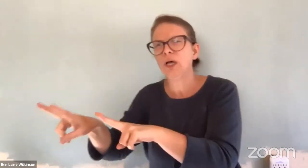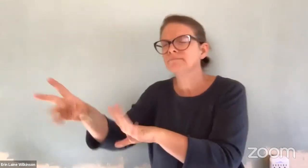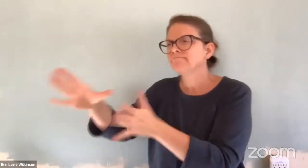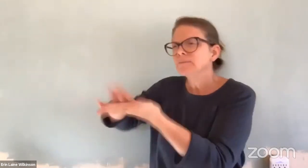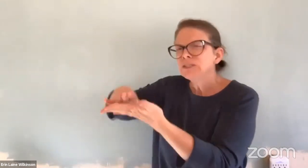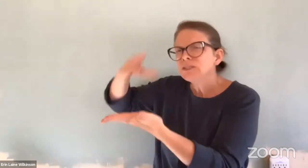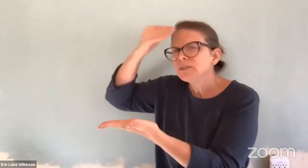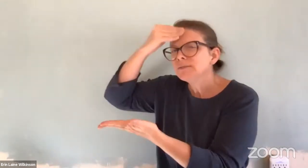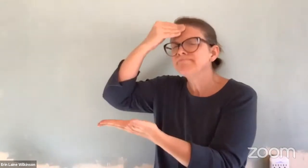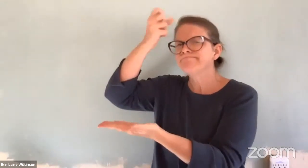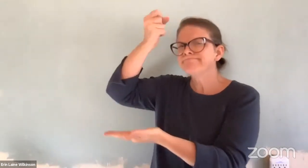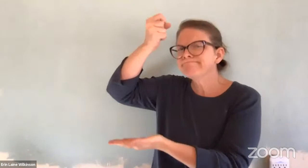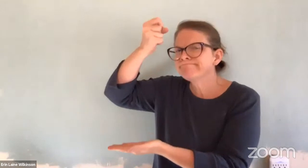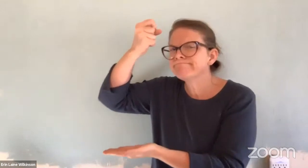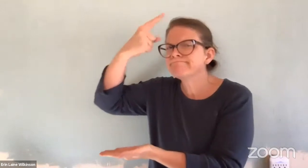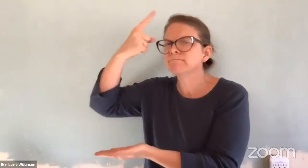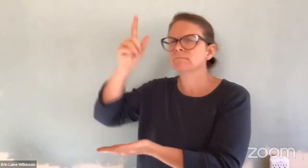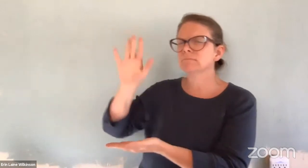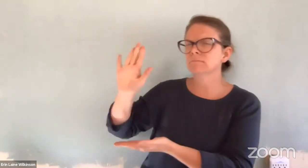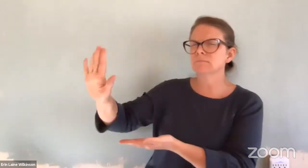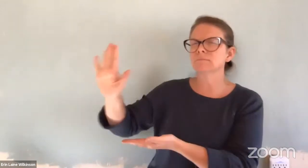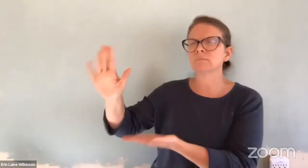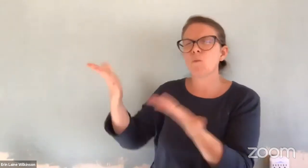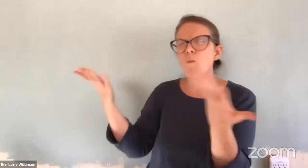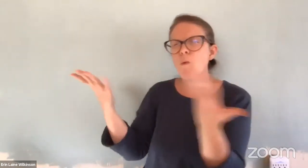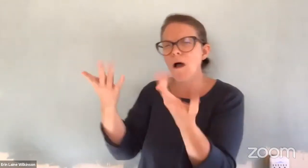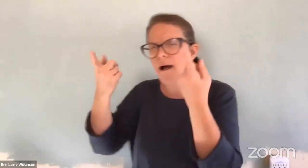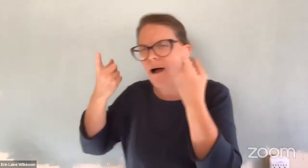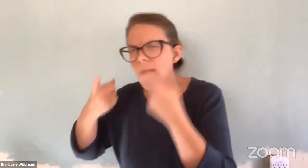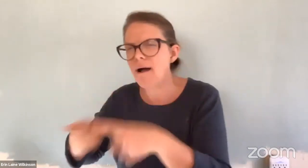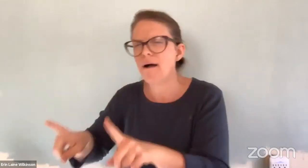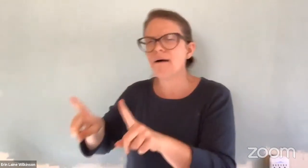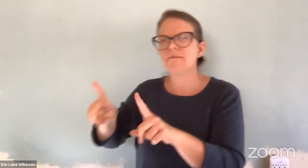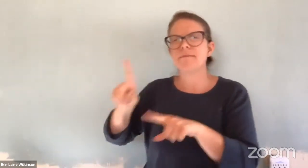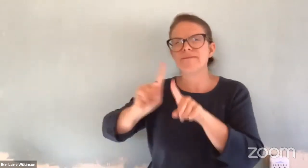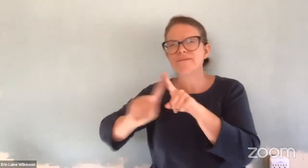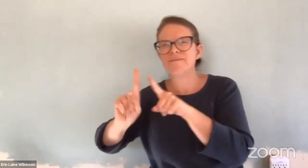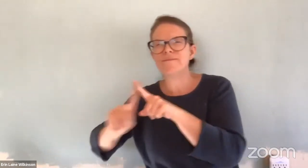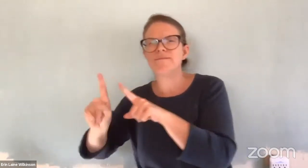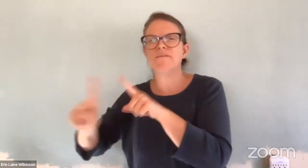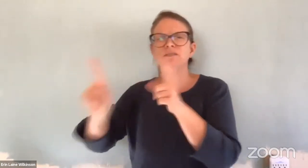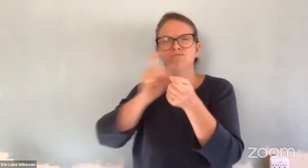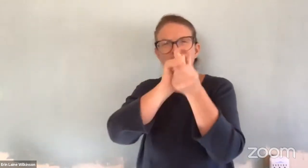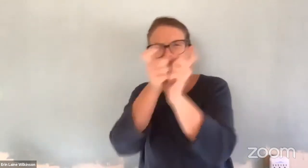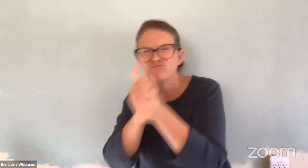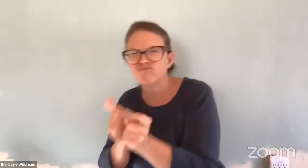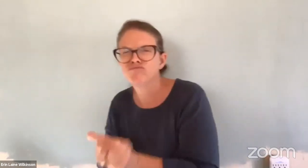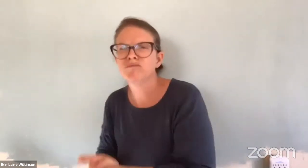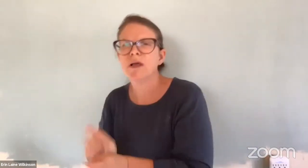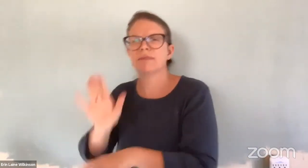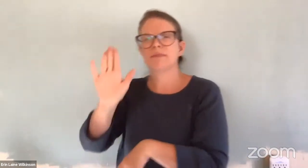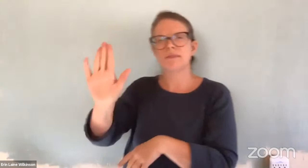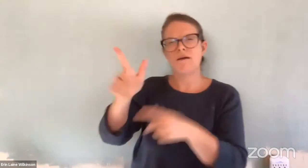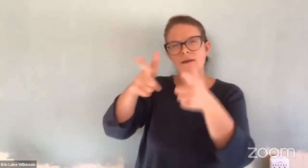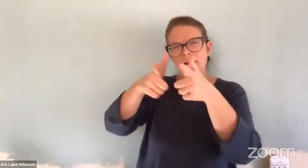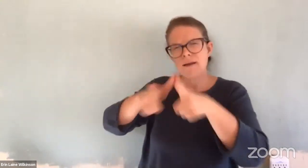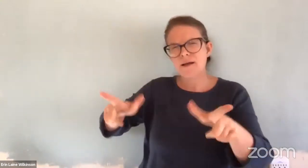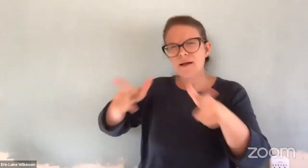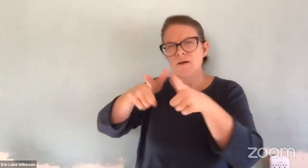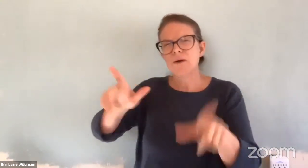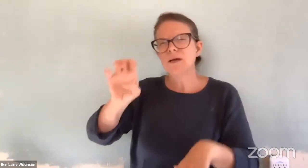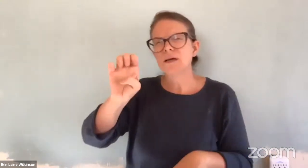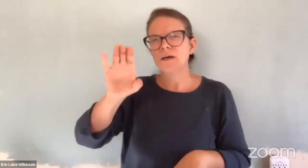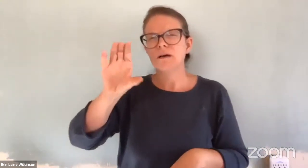very important group from those groups from that time on. We need to take a look at them. We need to understand what's been happening with them,